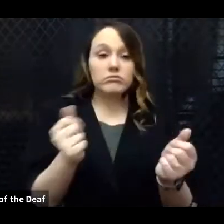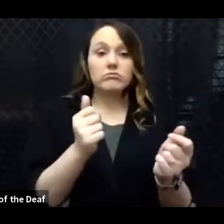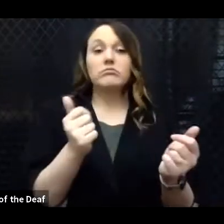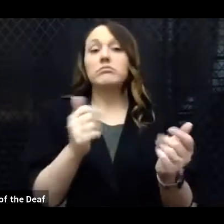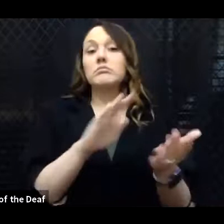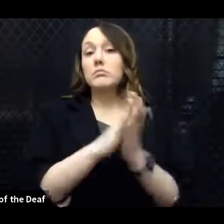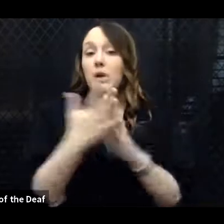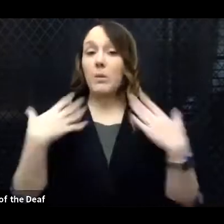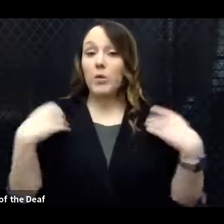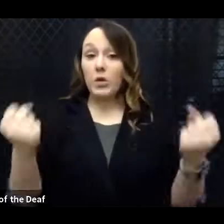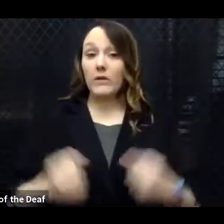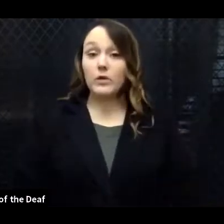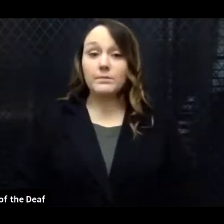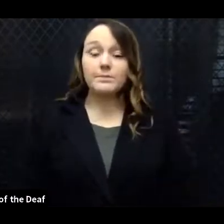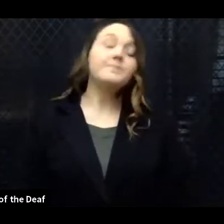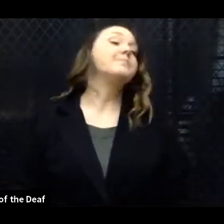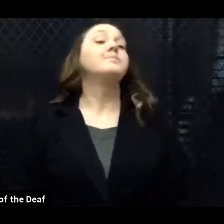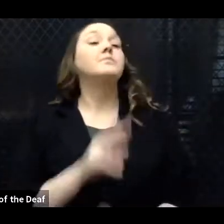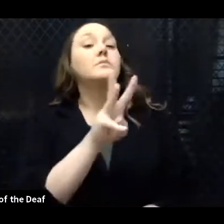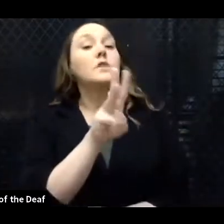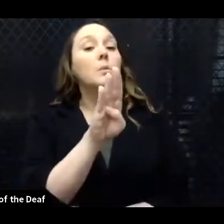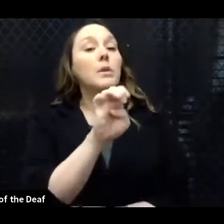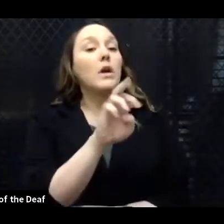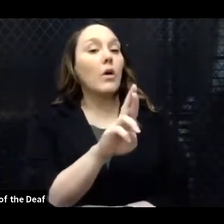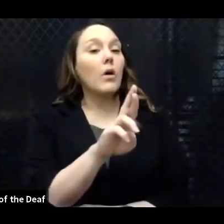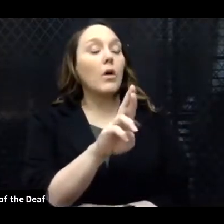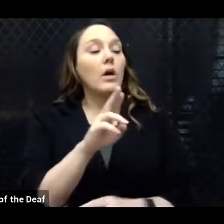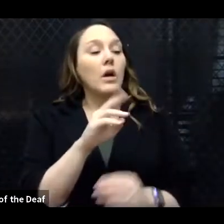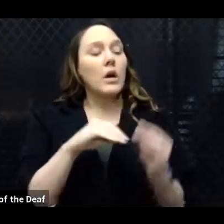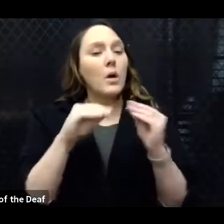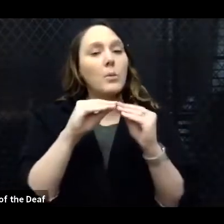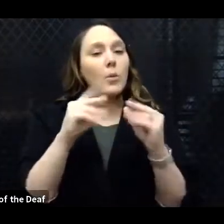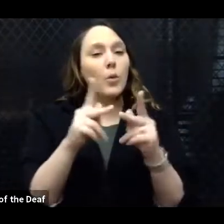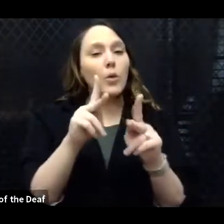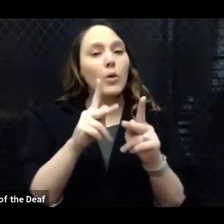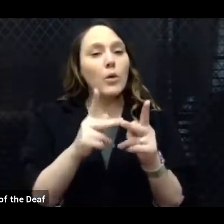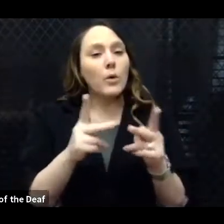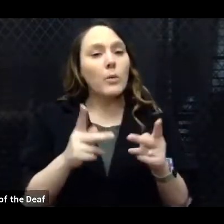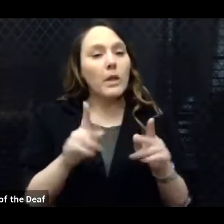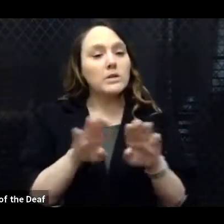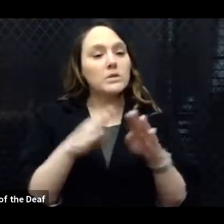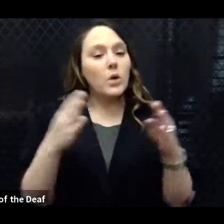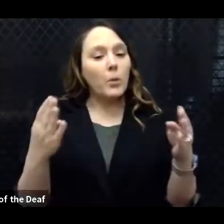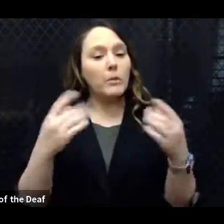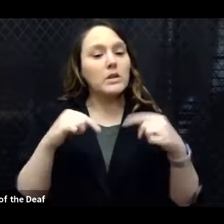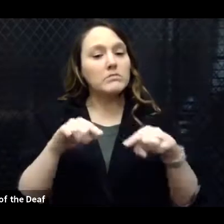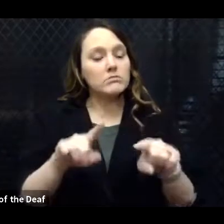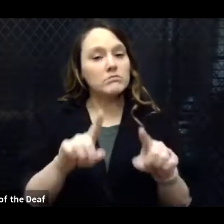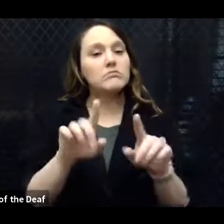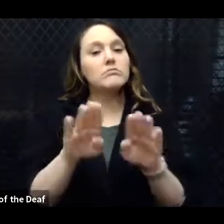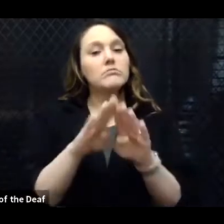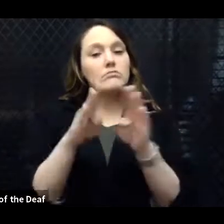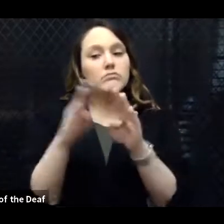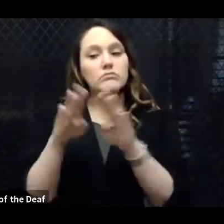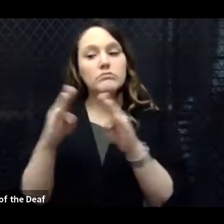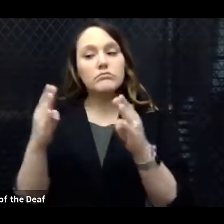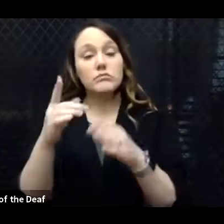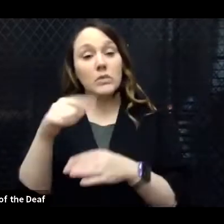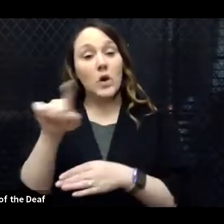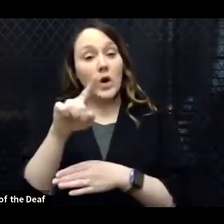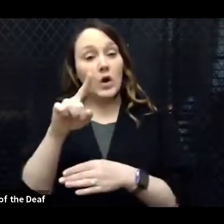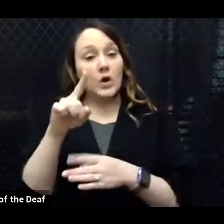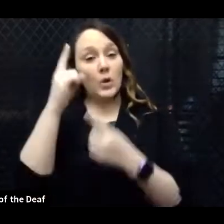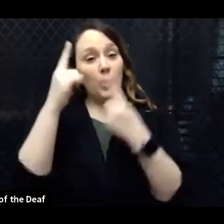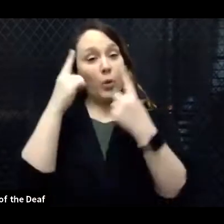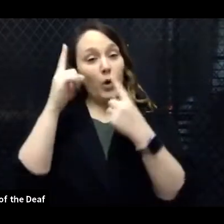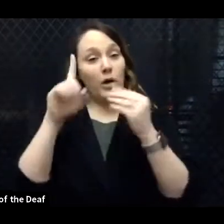recovery. Okay, from WBIR, as more places open, is KCHD worried about the difficulty of